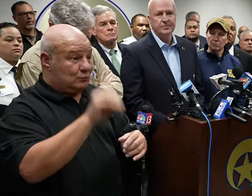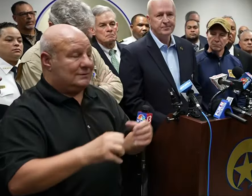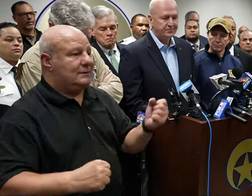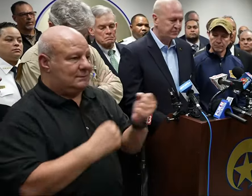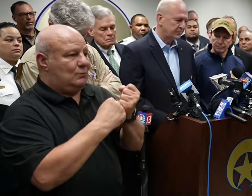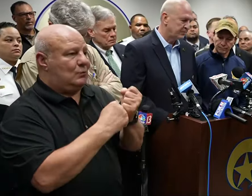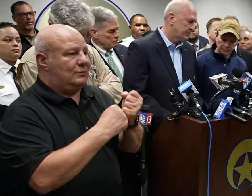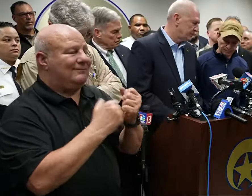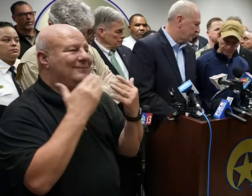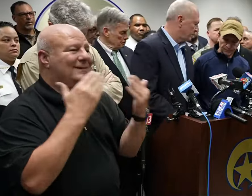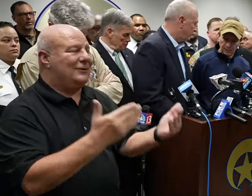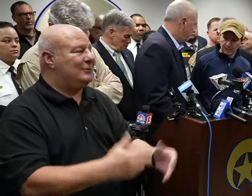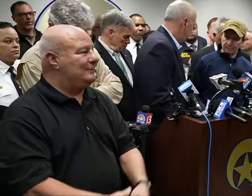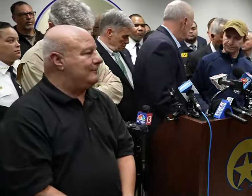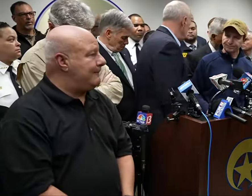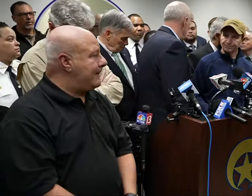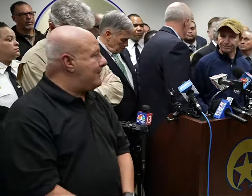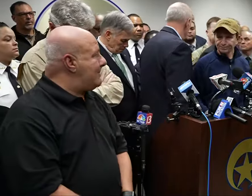thank you.